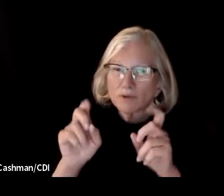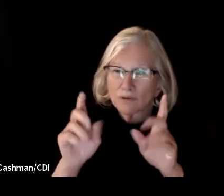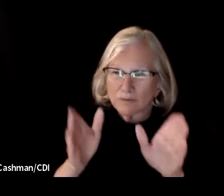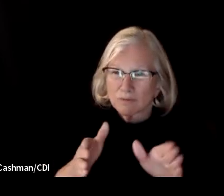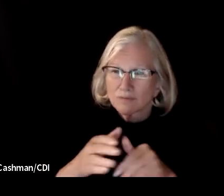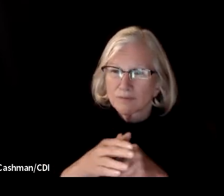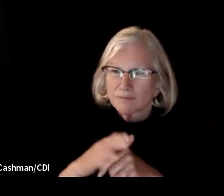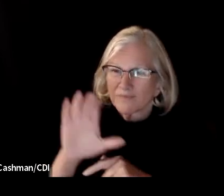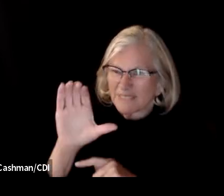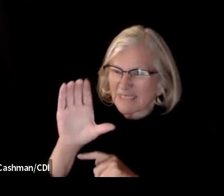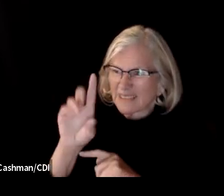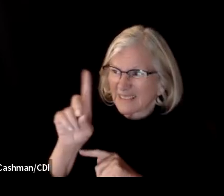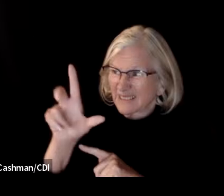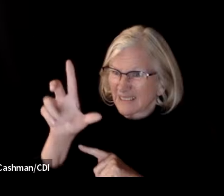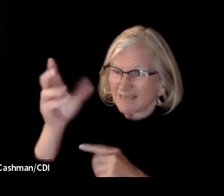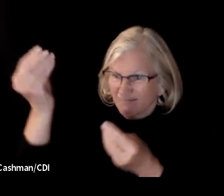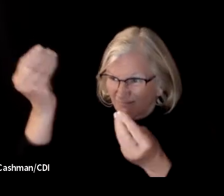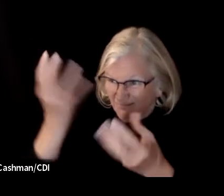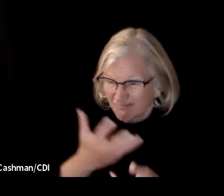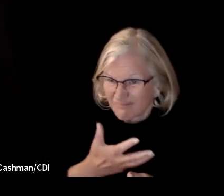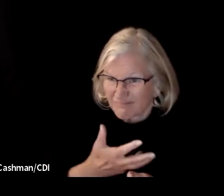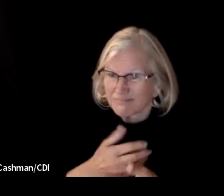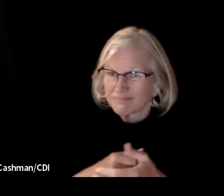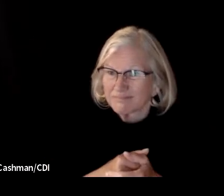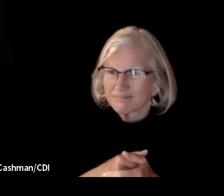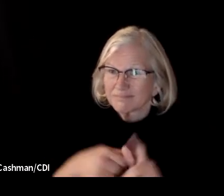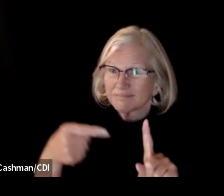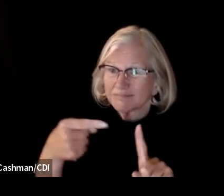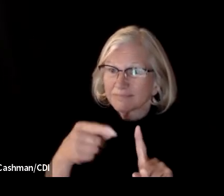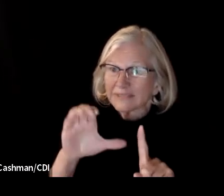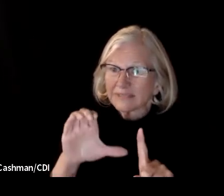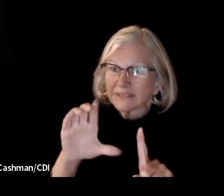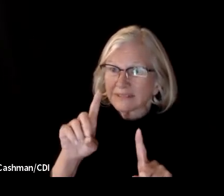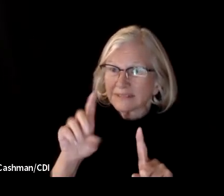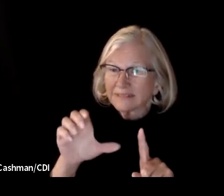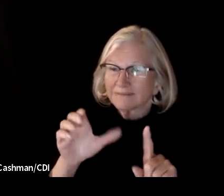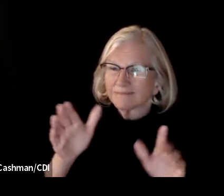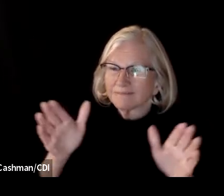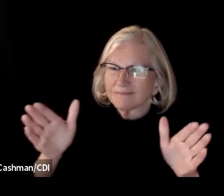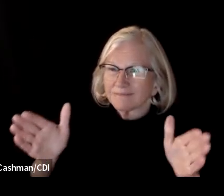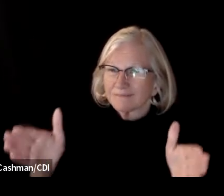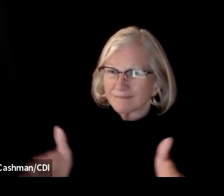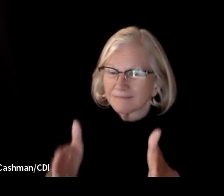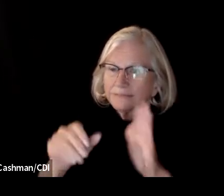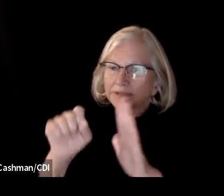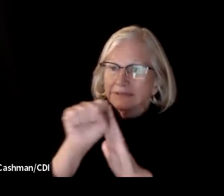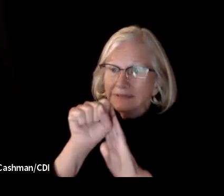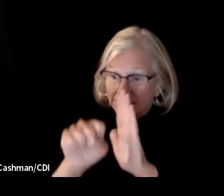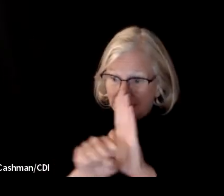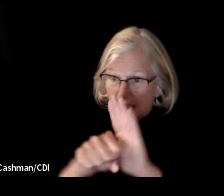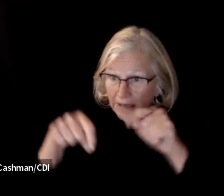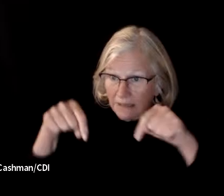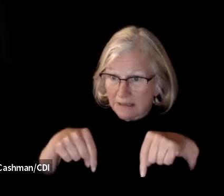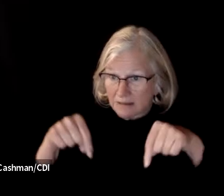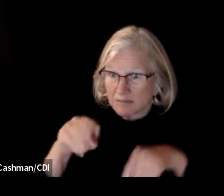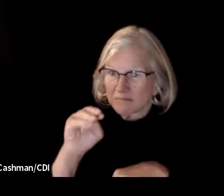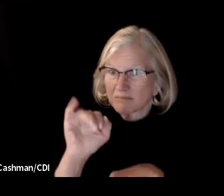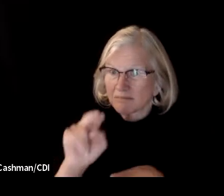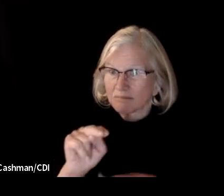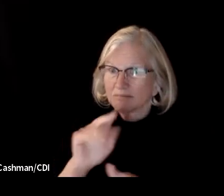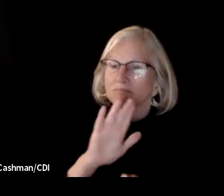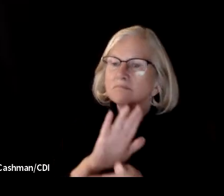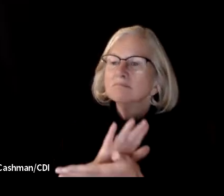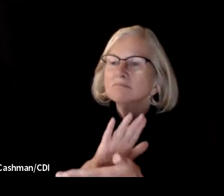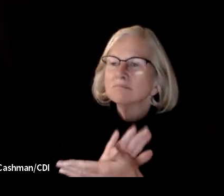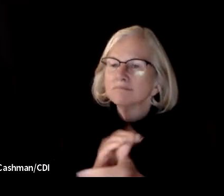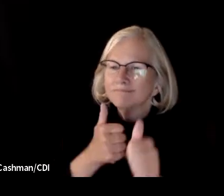state level are strongly recommending that schools follow that CDC best practice guidance for preventing the spread of COVID-19 in